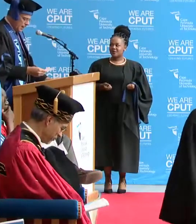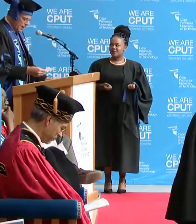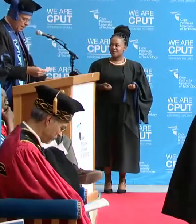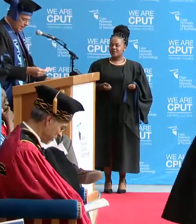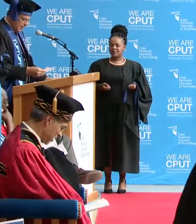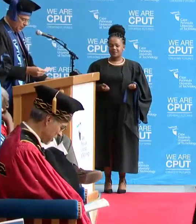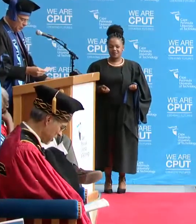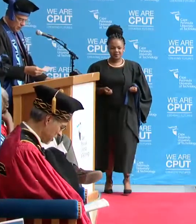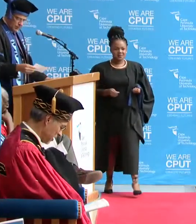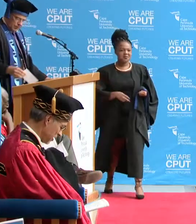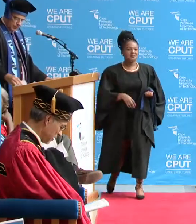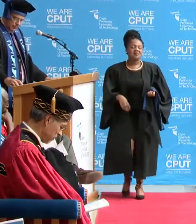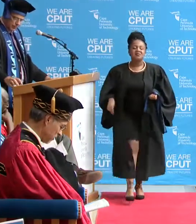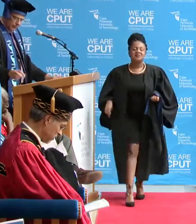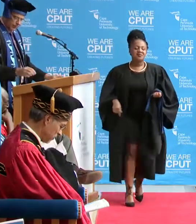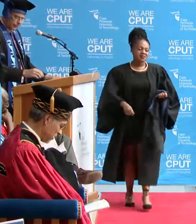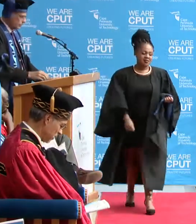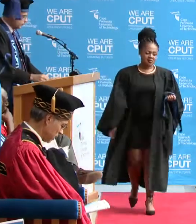Swayita Balisu.